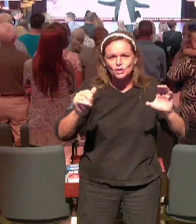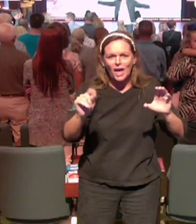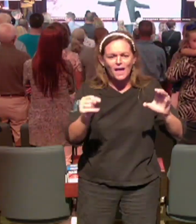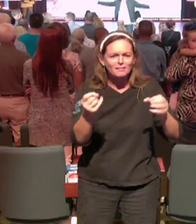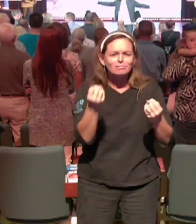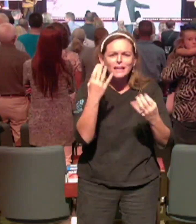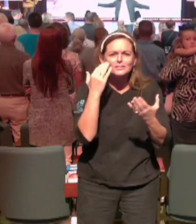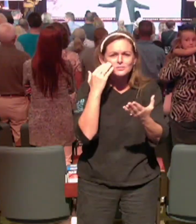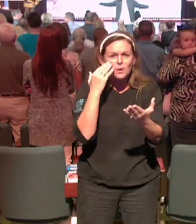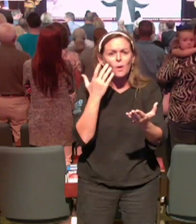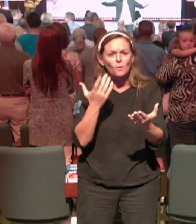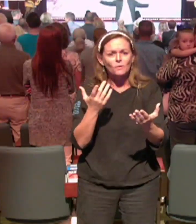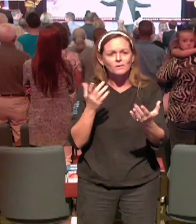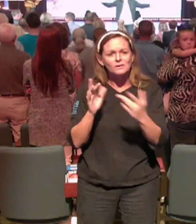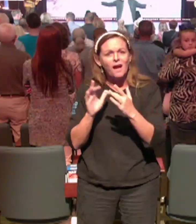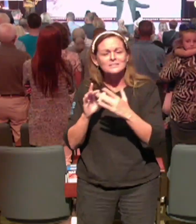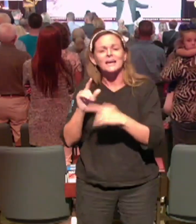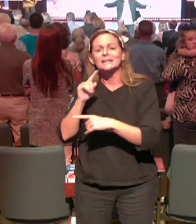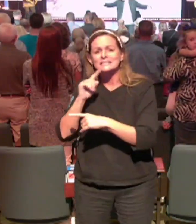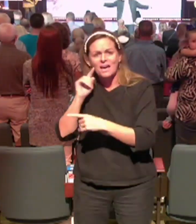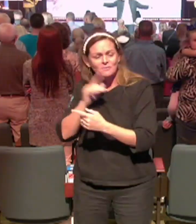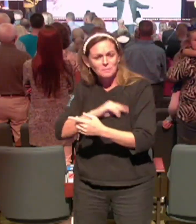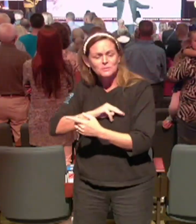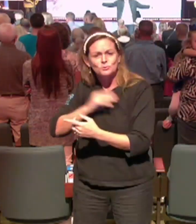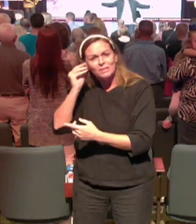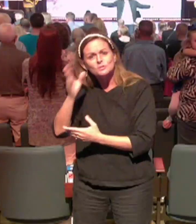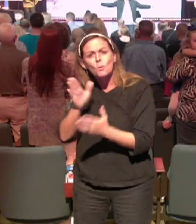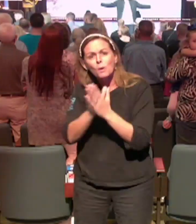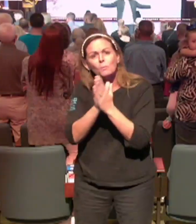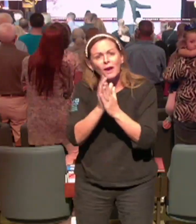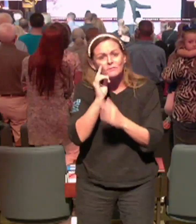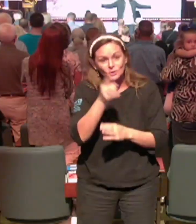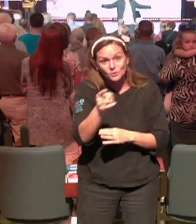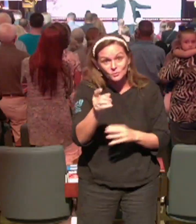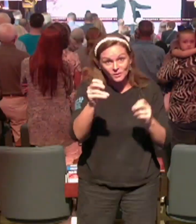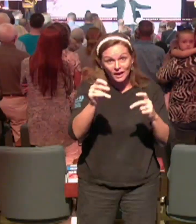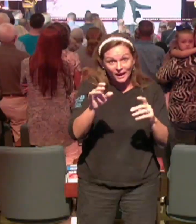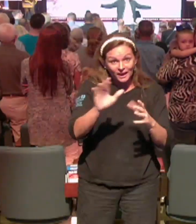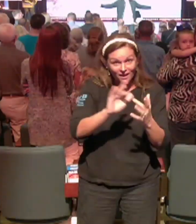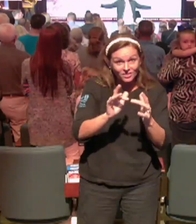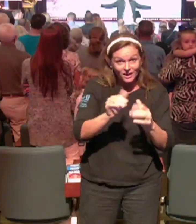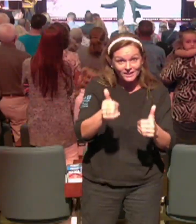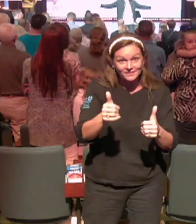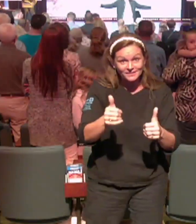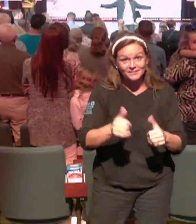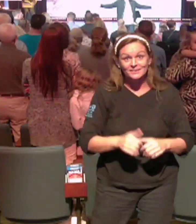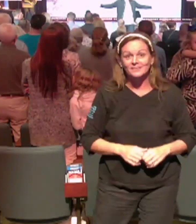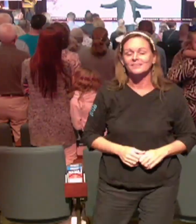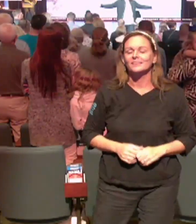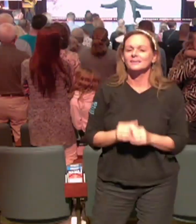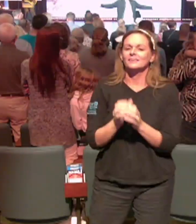saying, Jesus, I want everything you have for me. Come on down. We'll wait on you. Come on down. I want everything you've got for me.